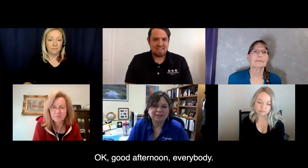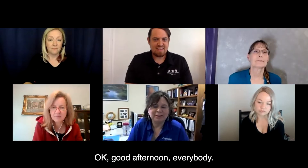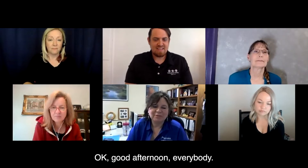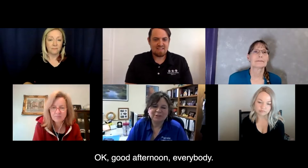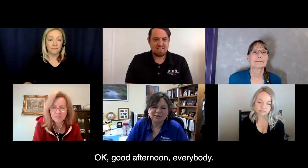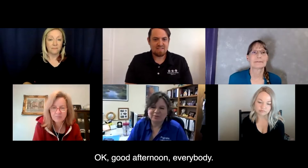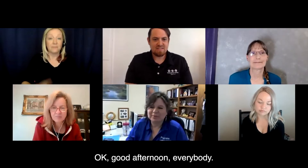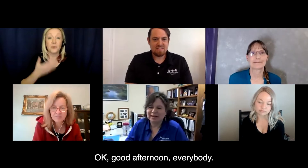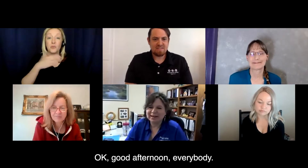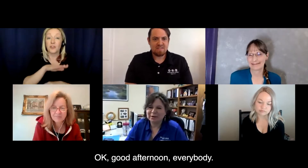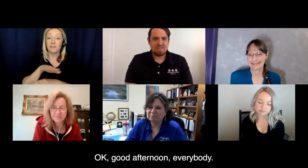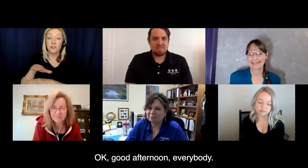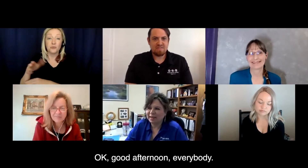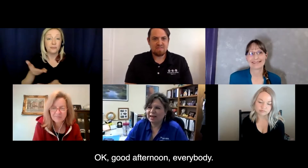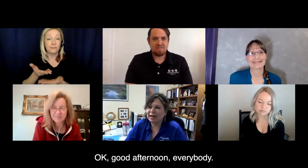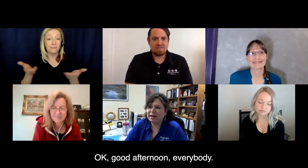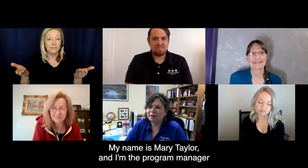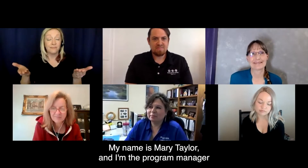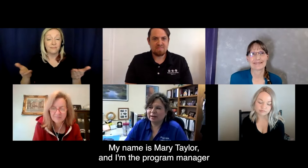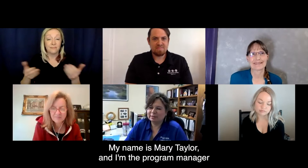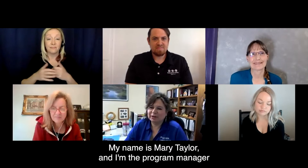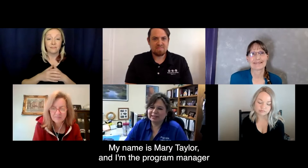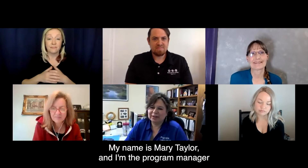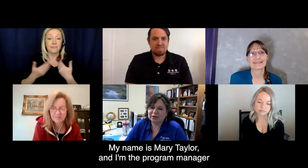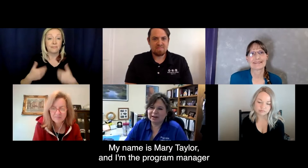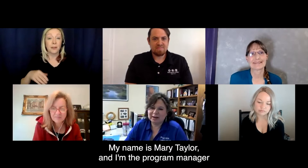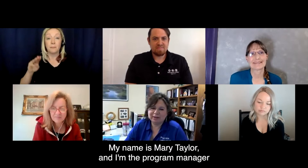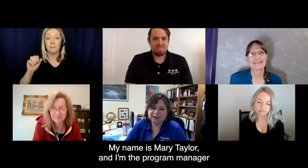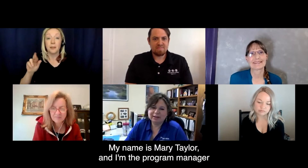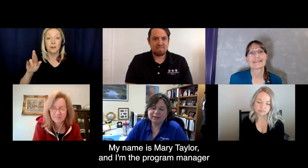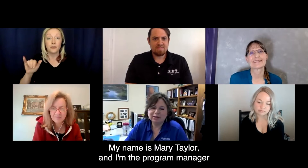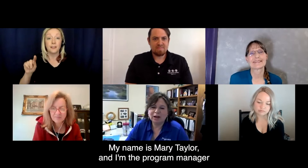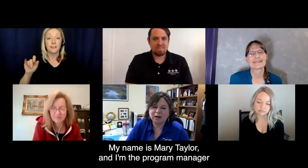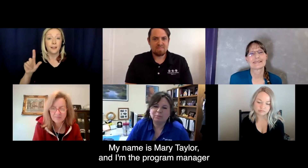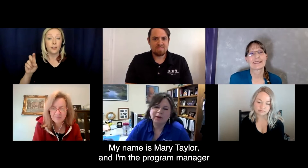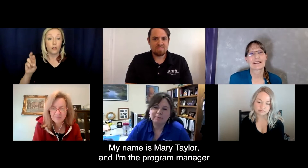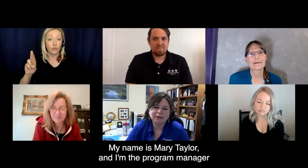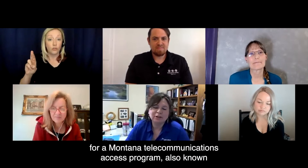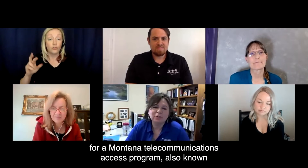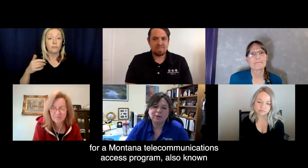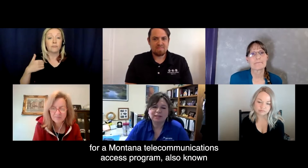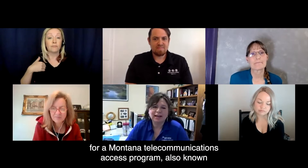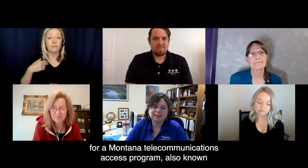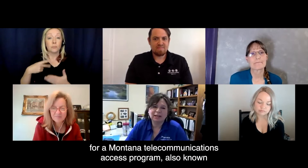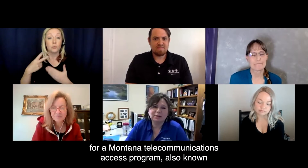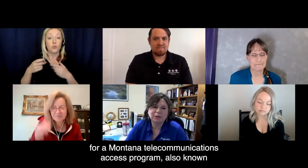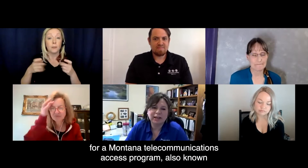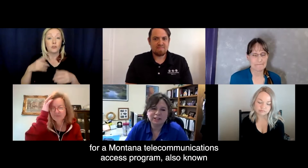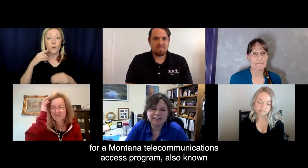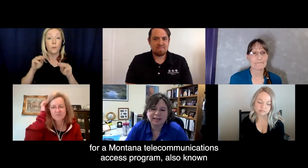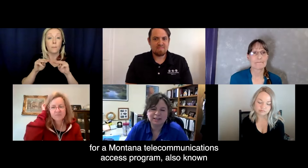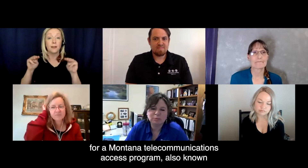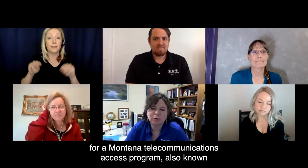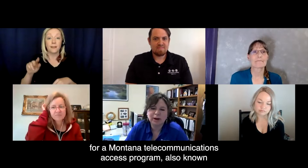Okay, good afternoon, everybody. My name is Mary Taylor, and I'm the program manager for Montana